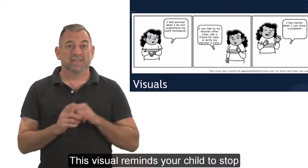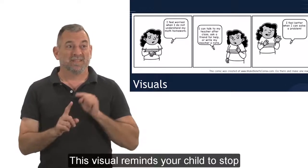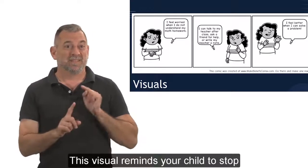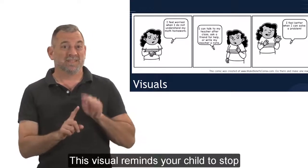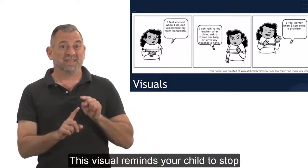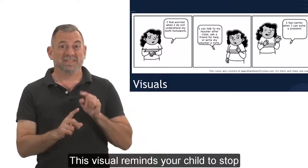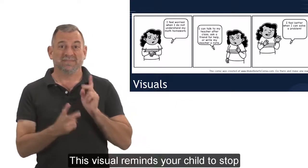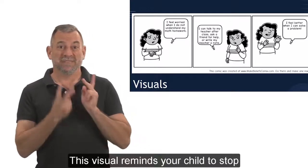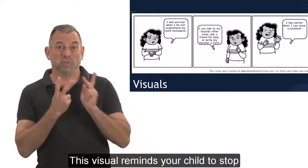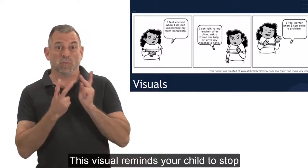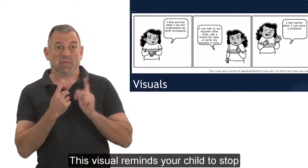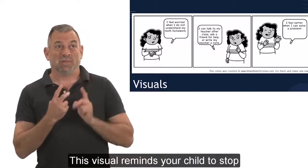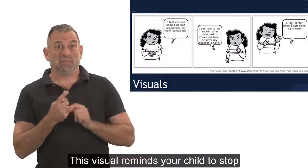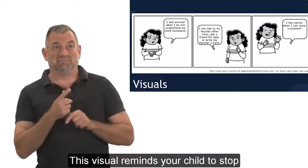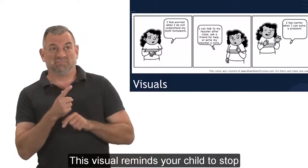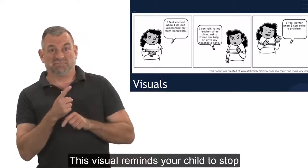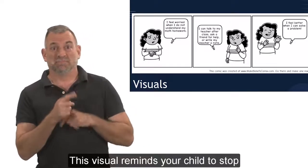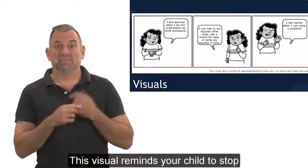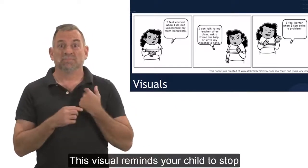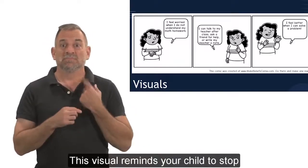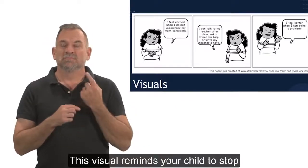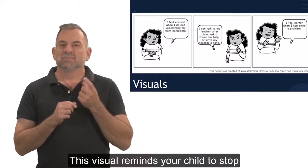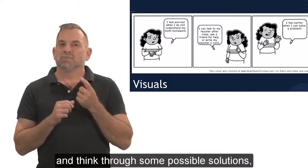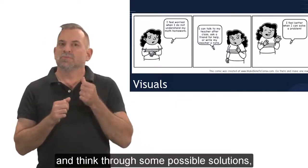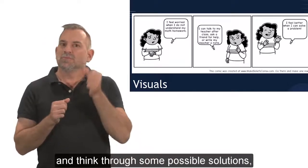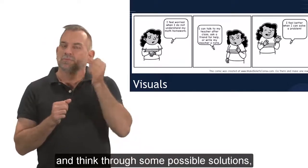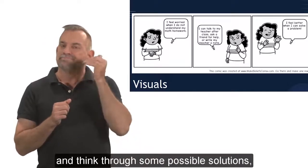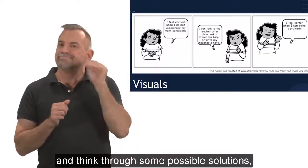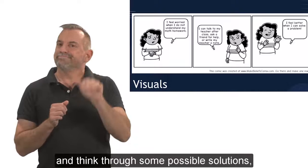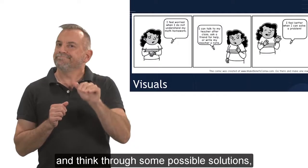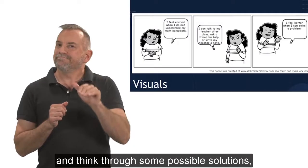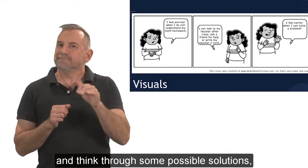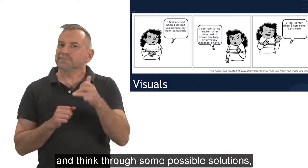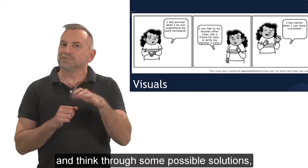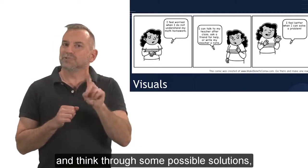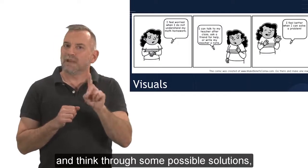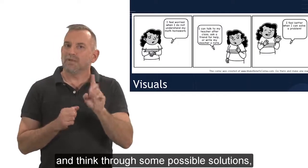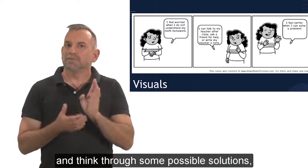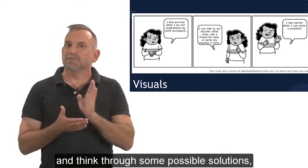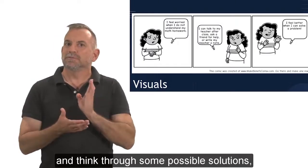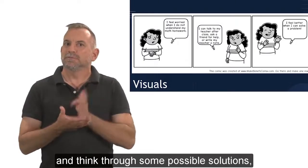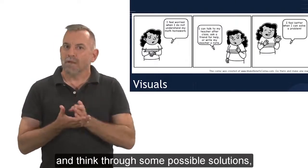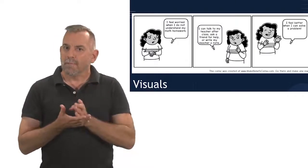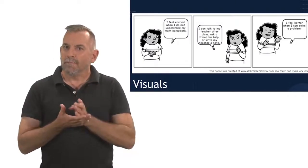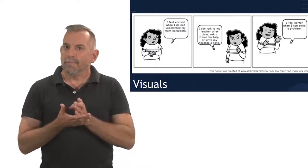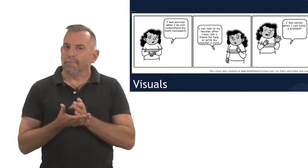This visual reminds your child to stop and think through some possible solutions,